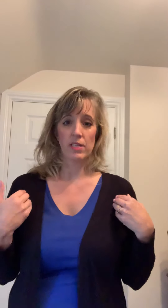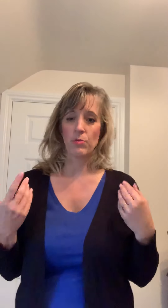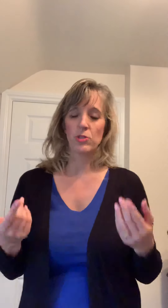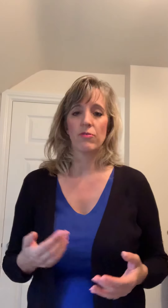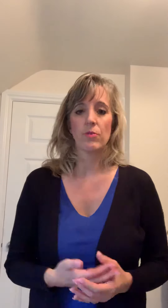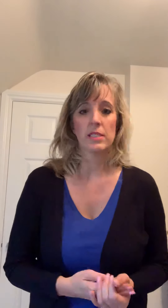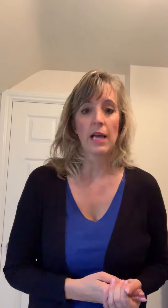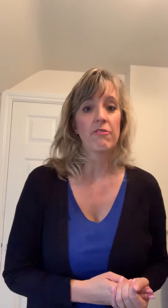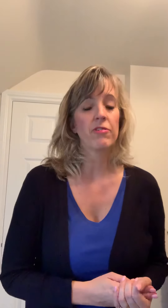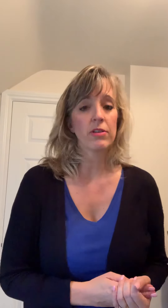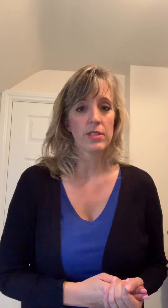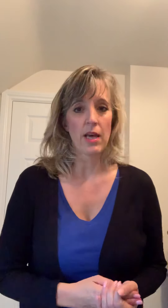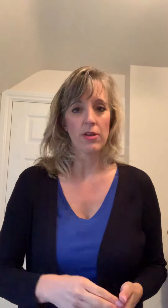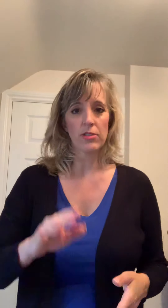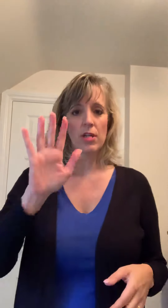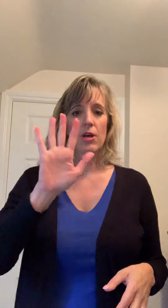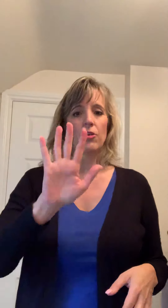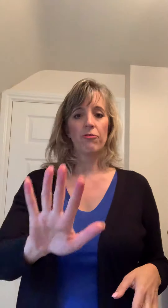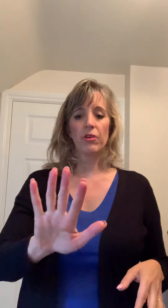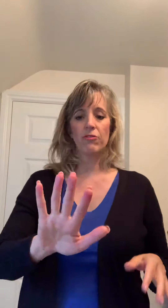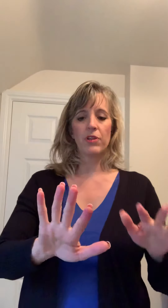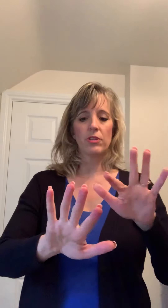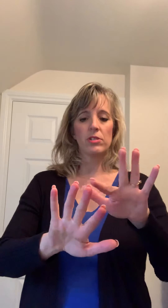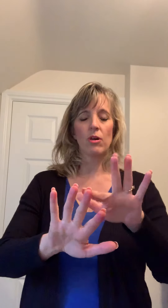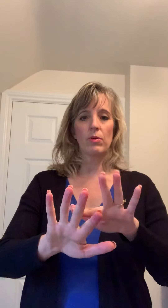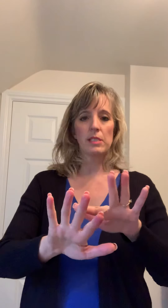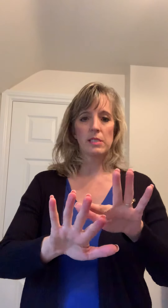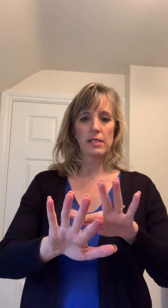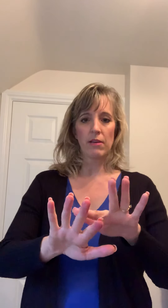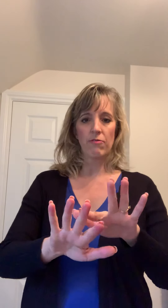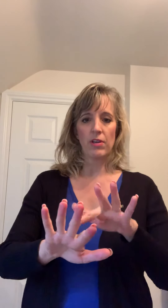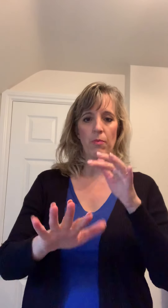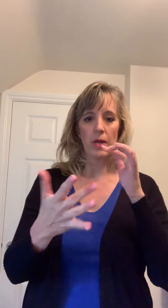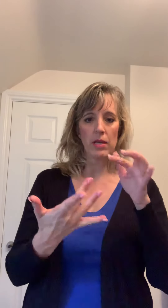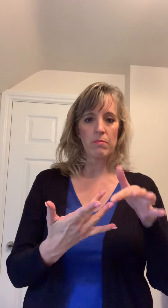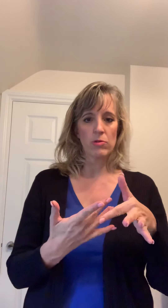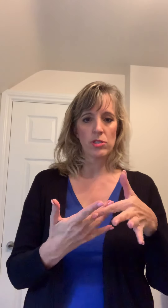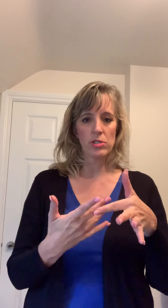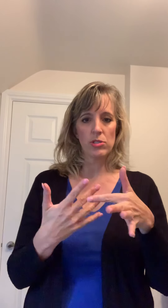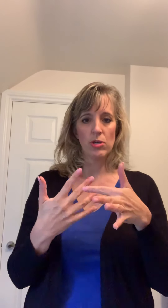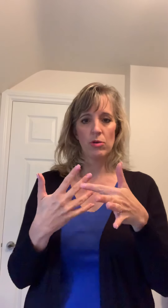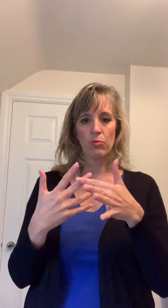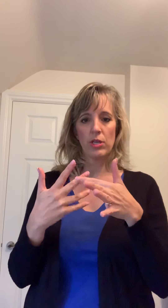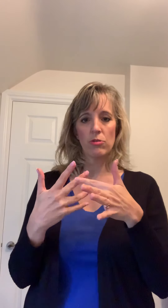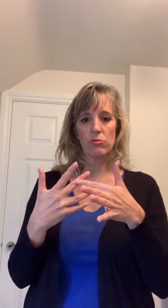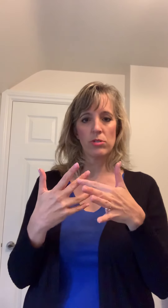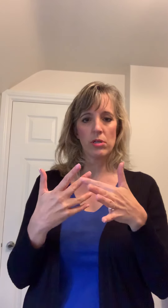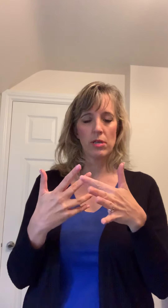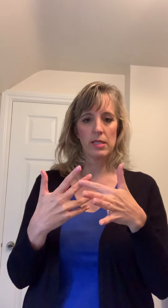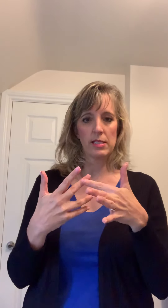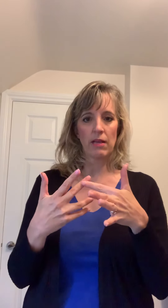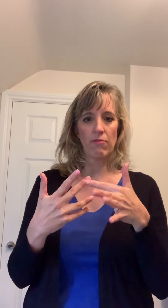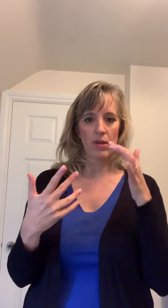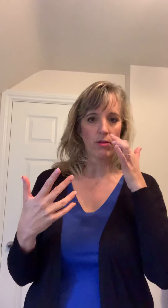one. So if you want to say, I feel tired, your feel finger is always the second finger. Many emotions, we use the second finger,